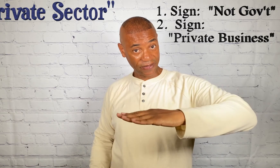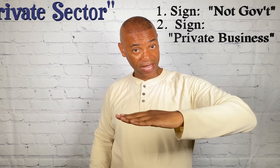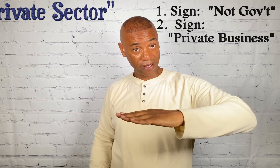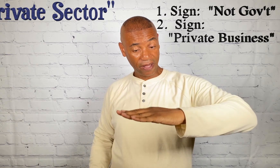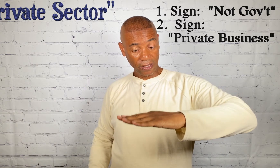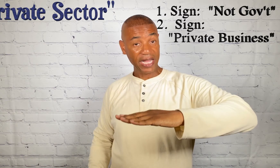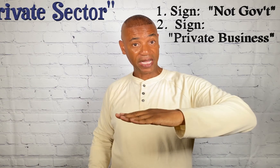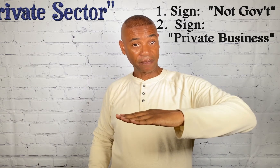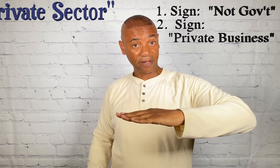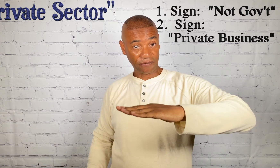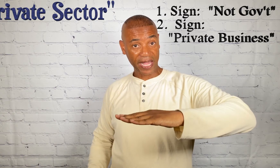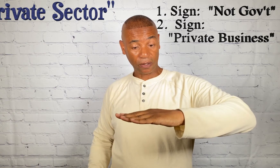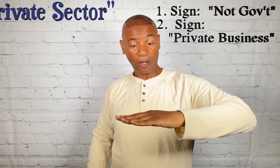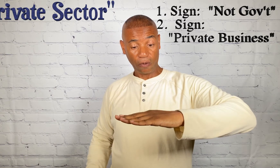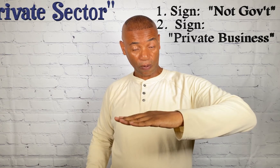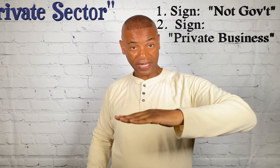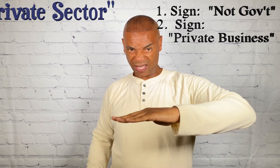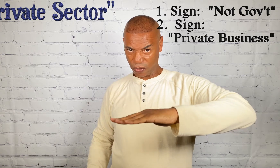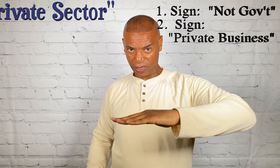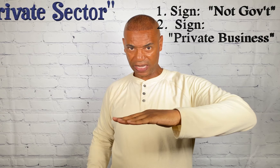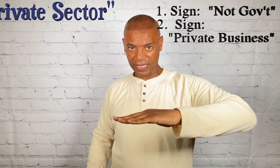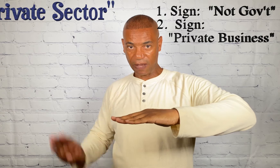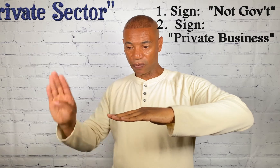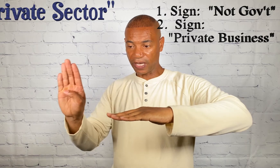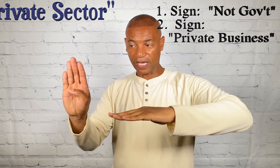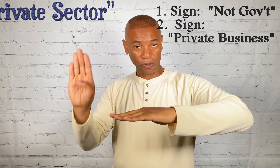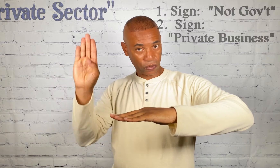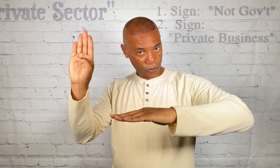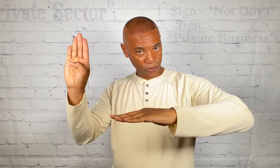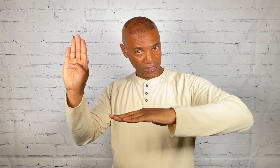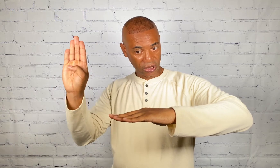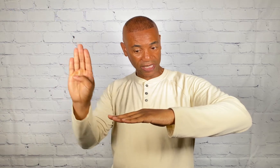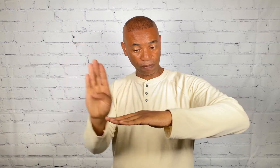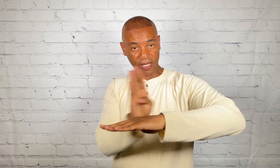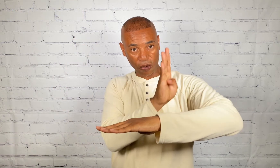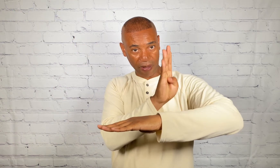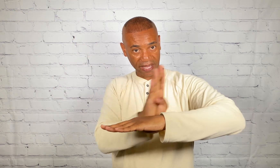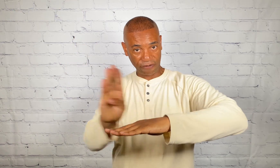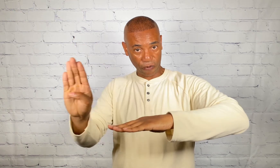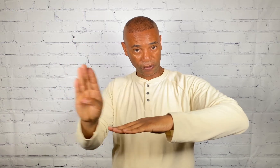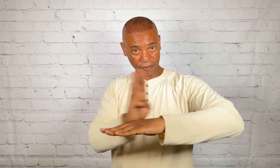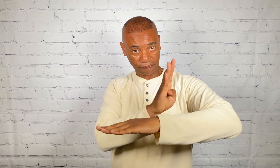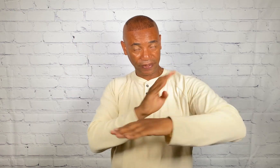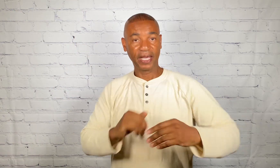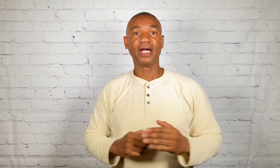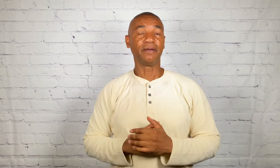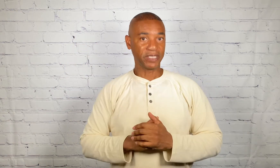hand non-dominant flat, right like you're doing the sign table, and you use initialize B, you go back and forth. Let me demonstrate